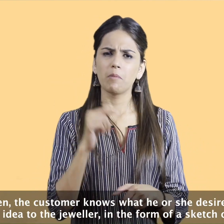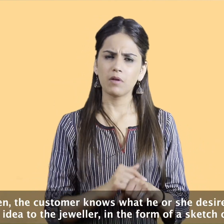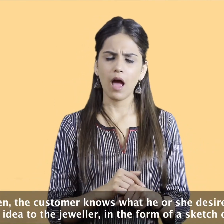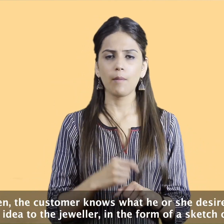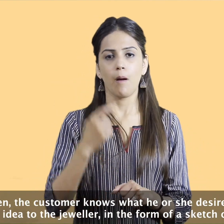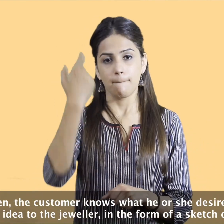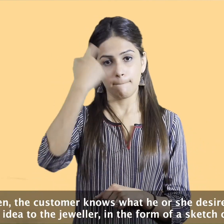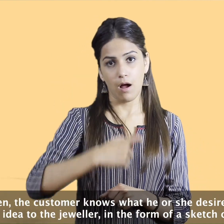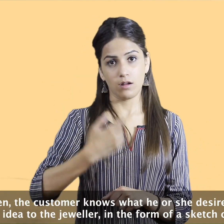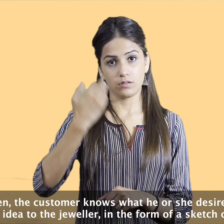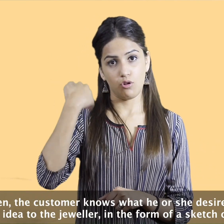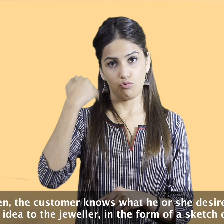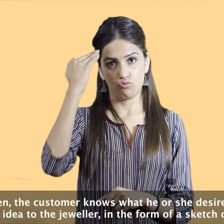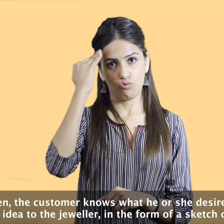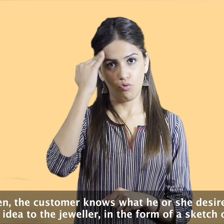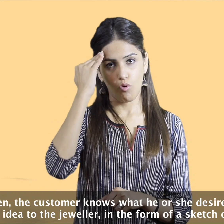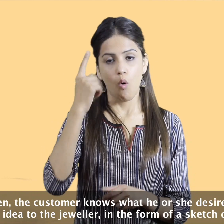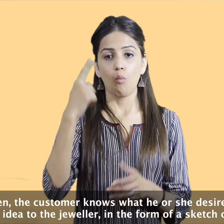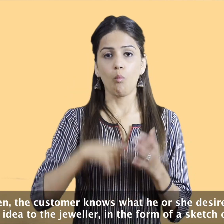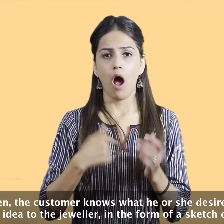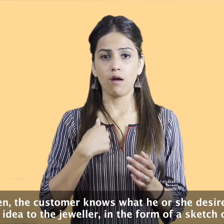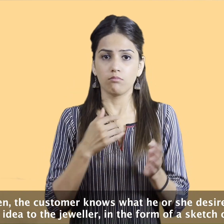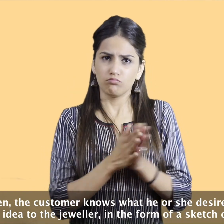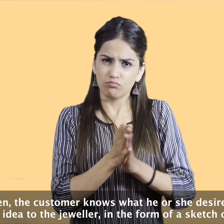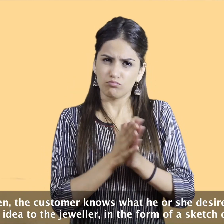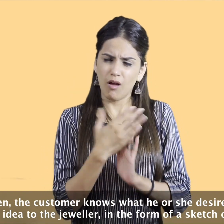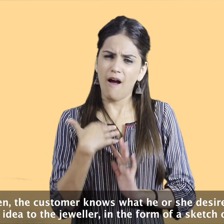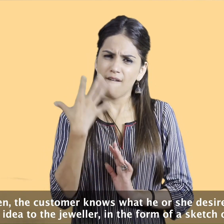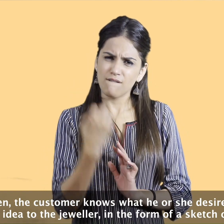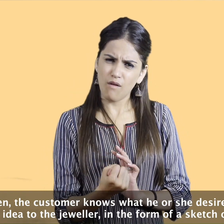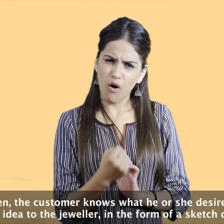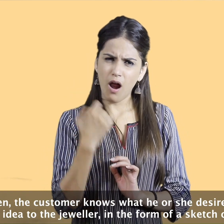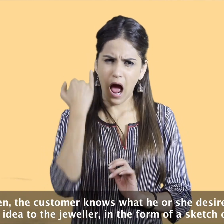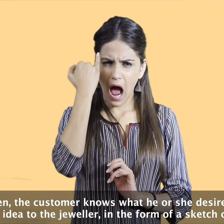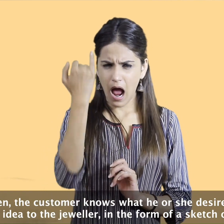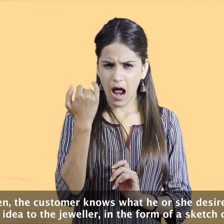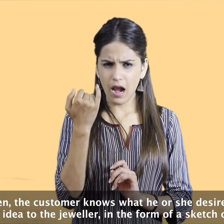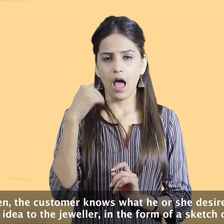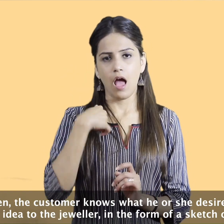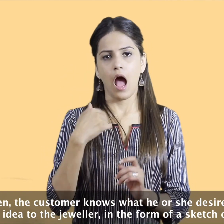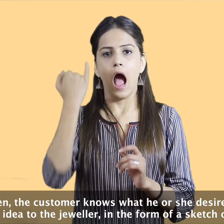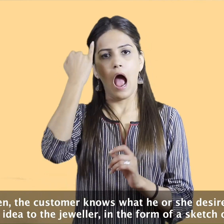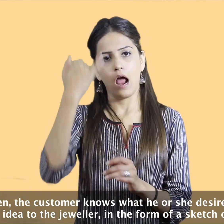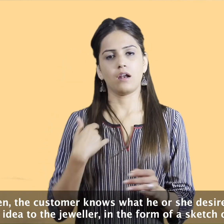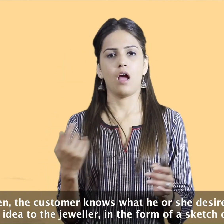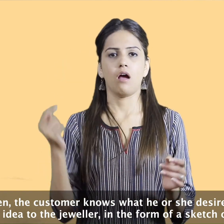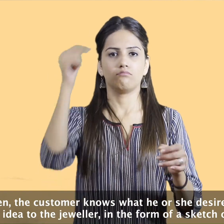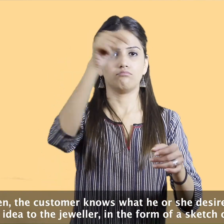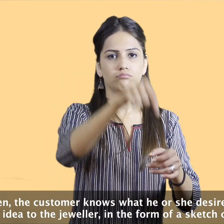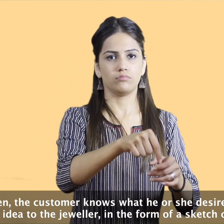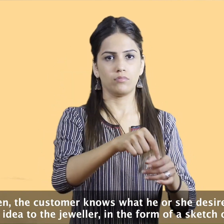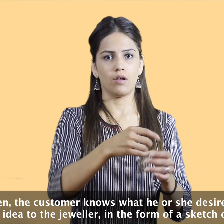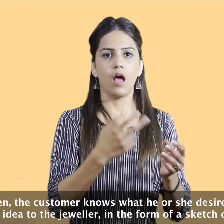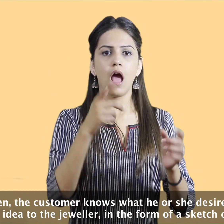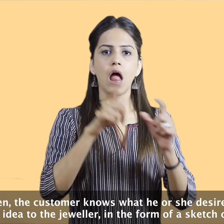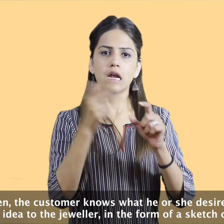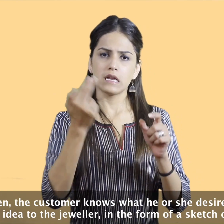Often the customer knows what he or she desires and takes this idea to the jeweler in the form of a sketch